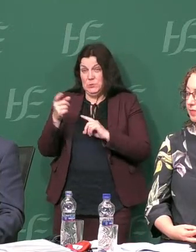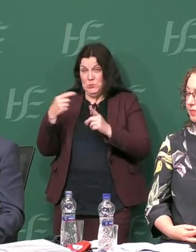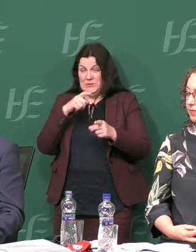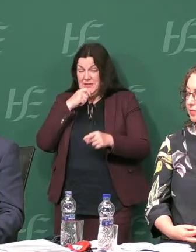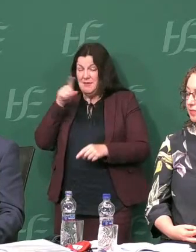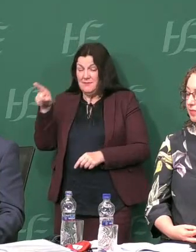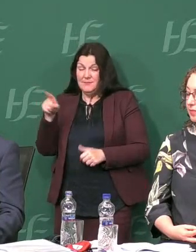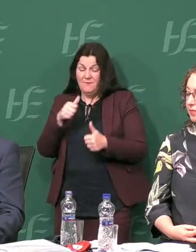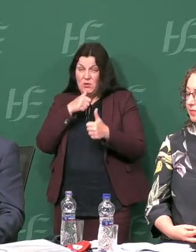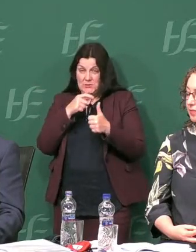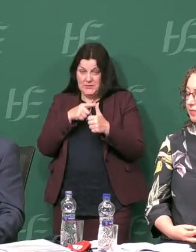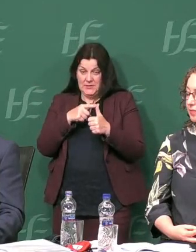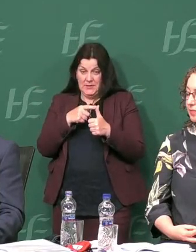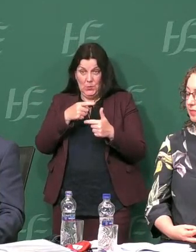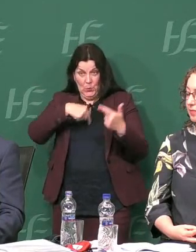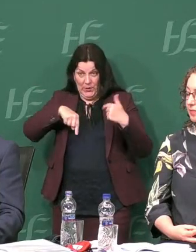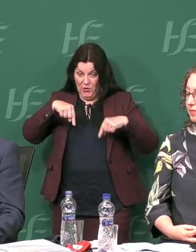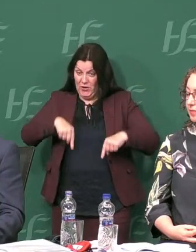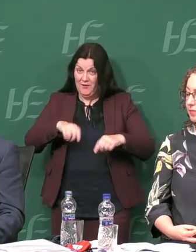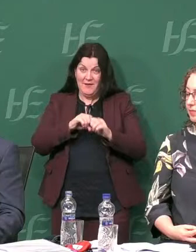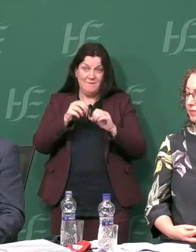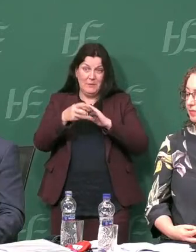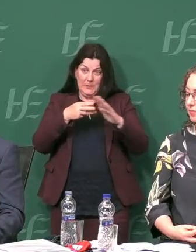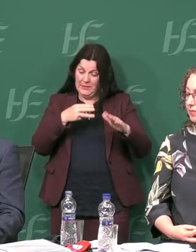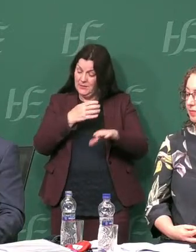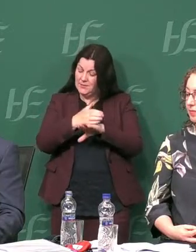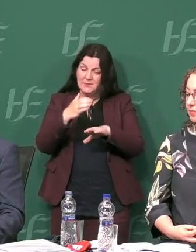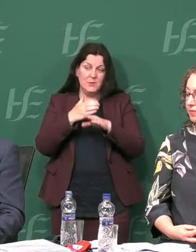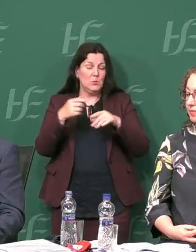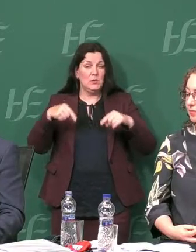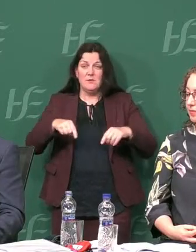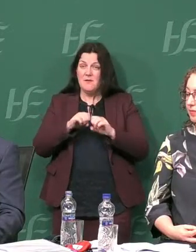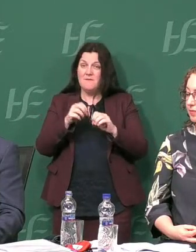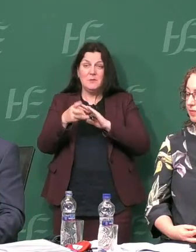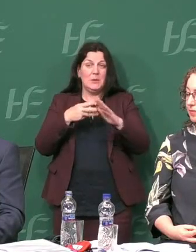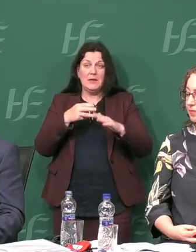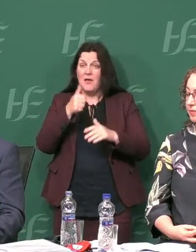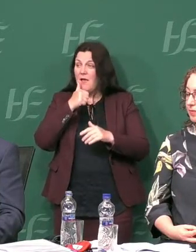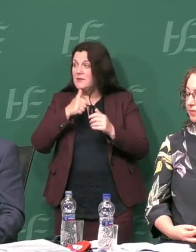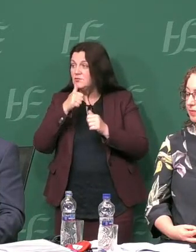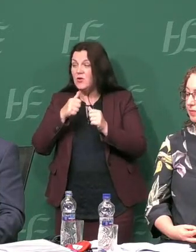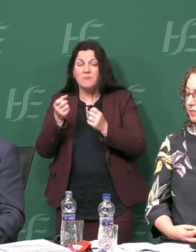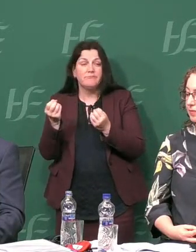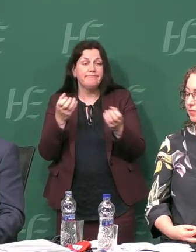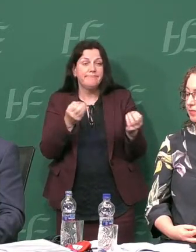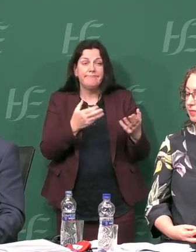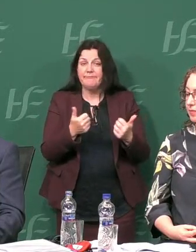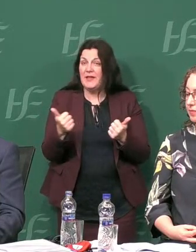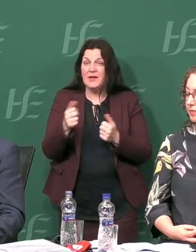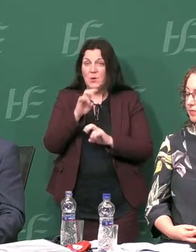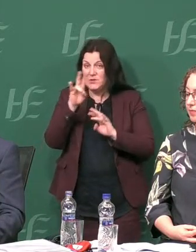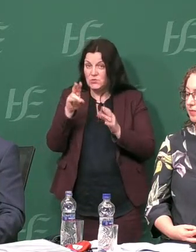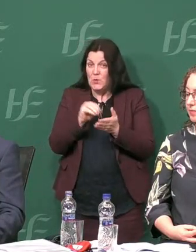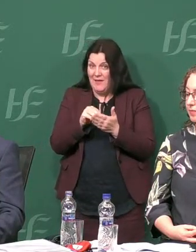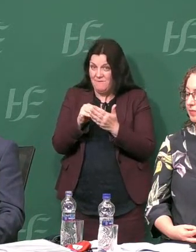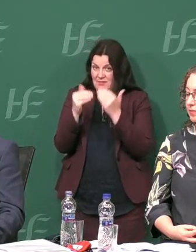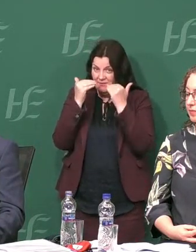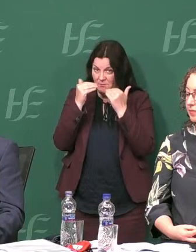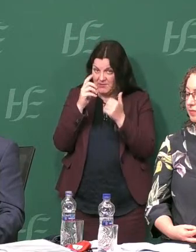of all, we're here every week and we'll continue to be here every week and answer all questions that we have data